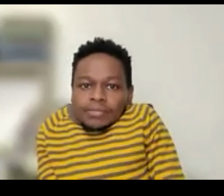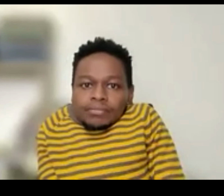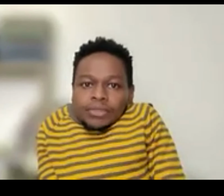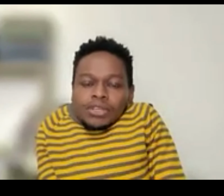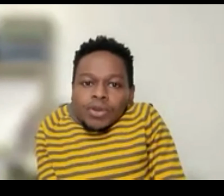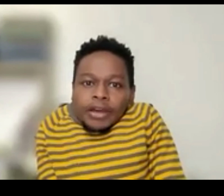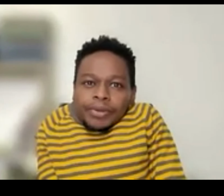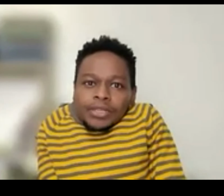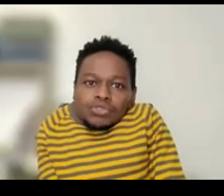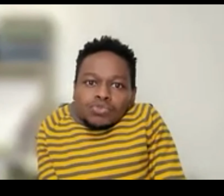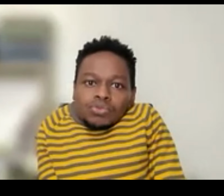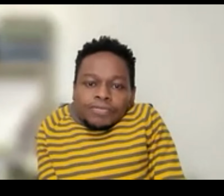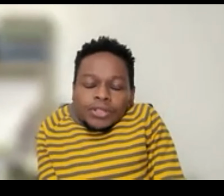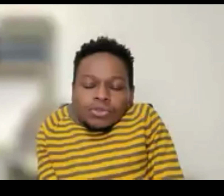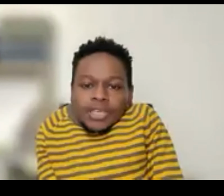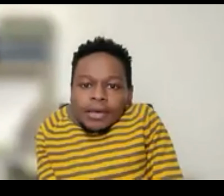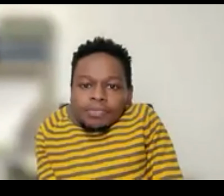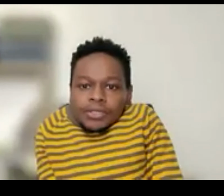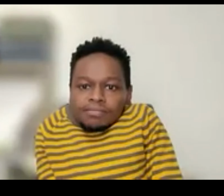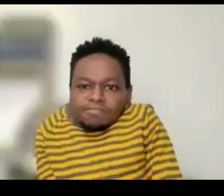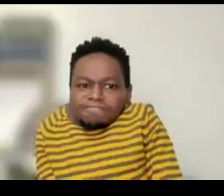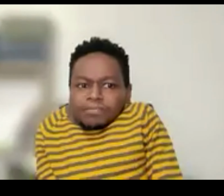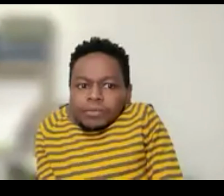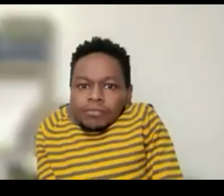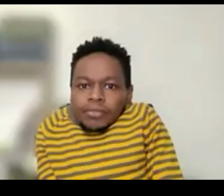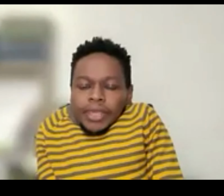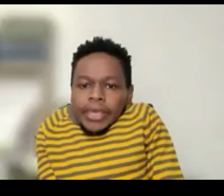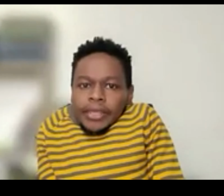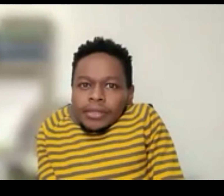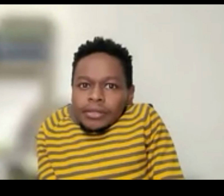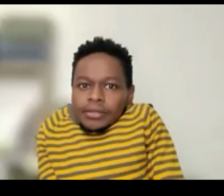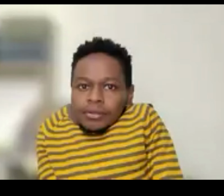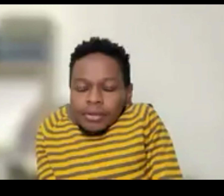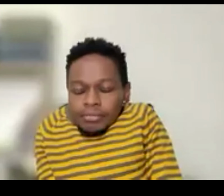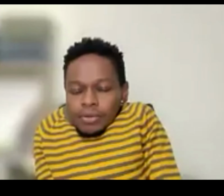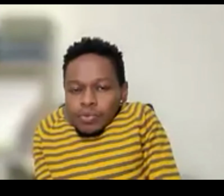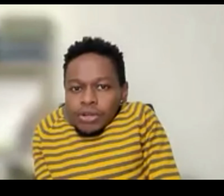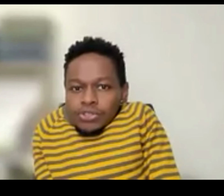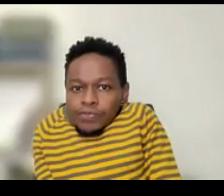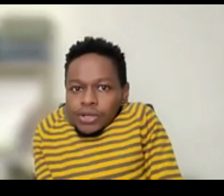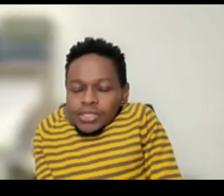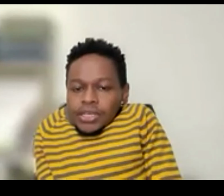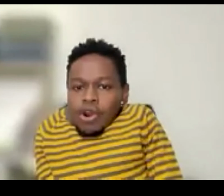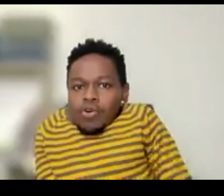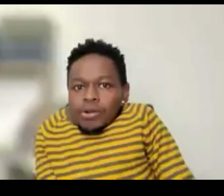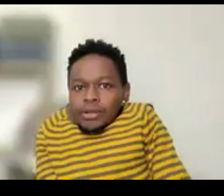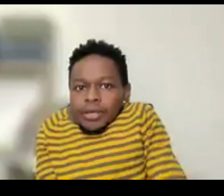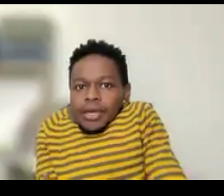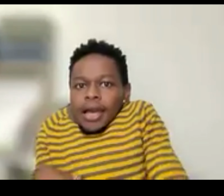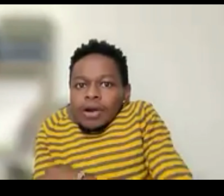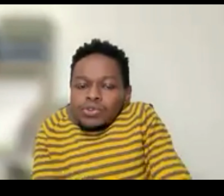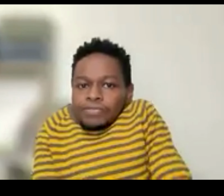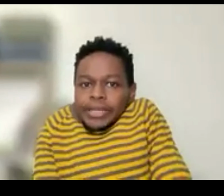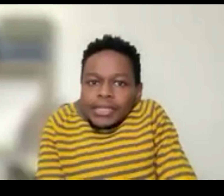new companies to fill those gaps. And we are also focusing on how do you finance